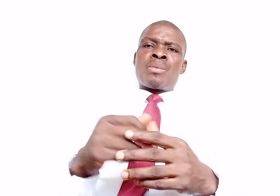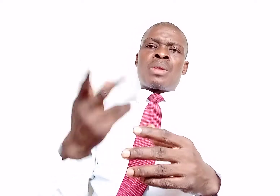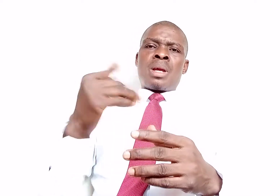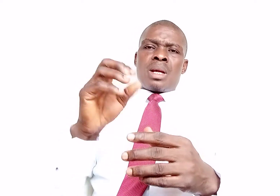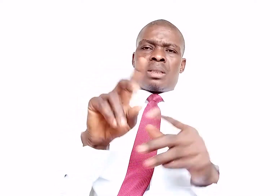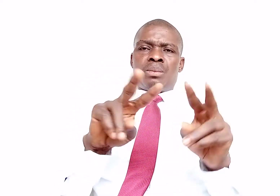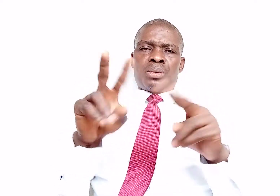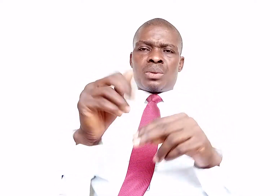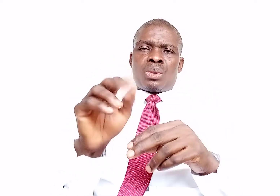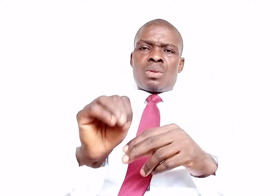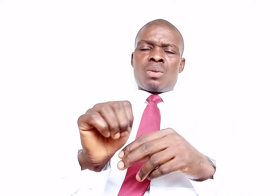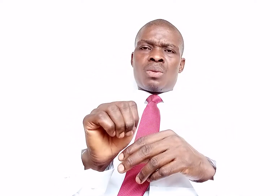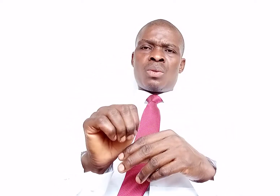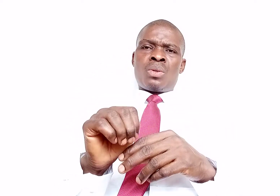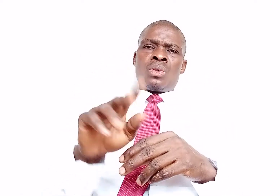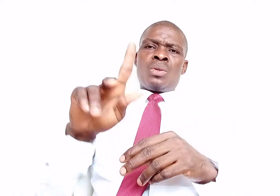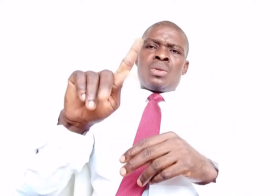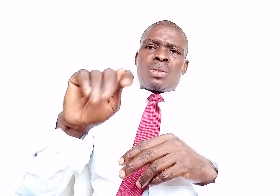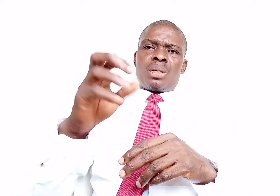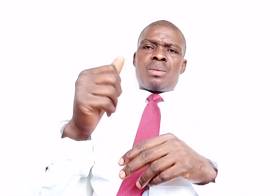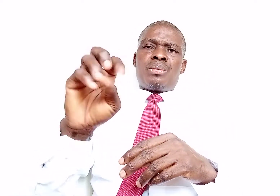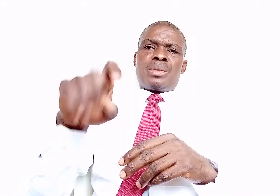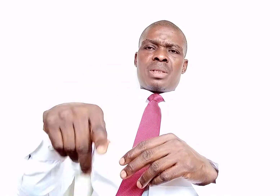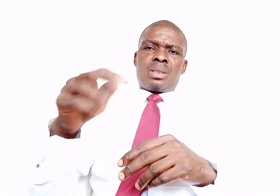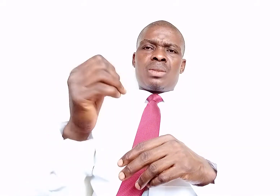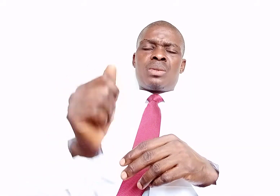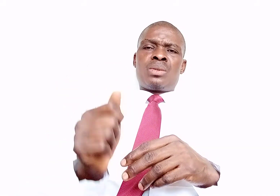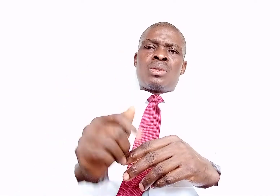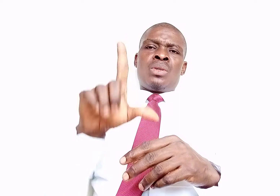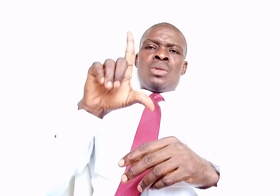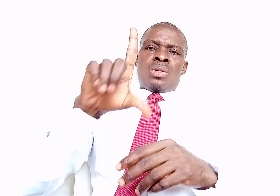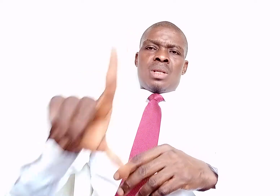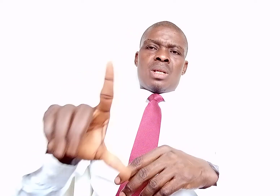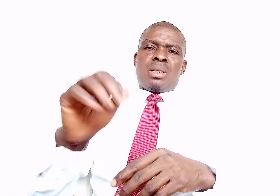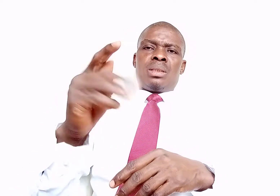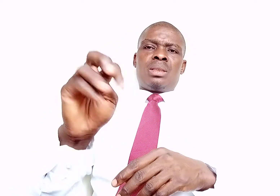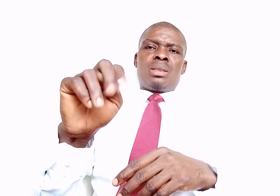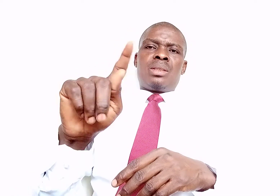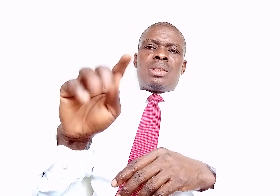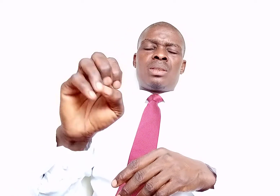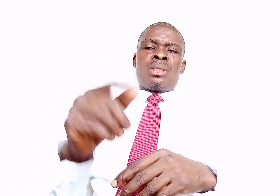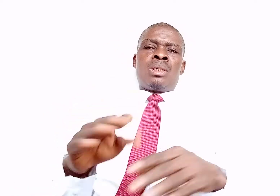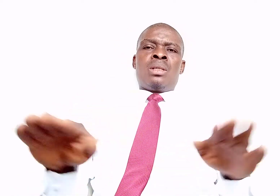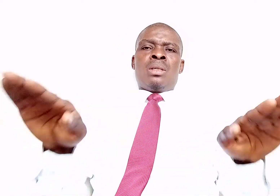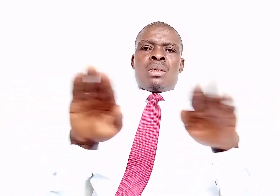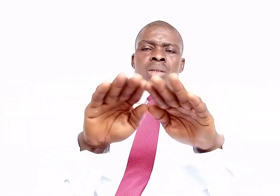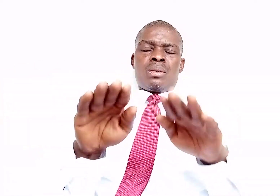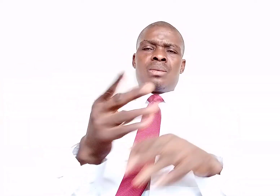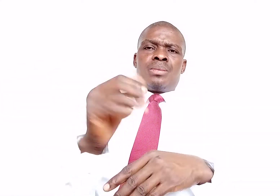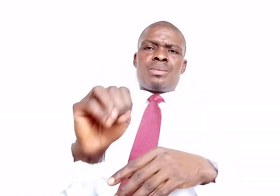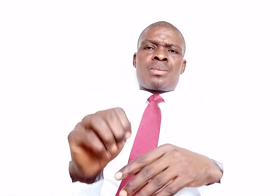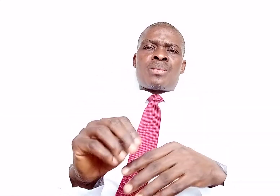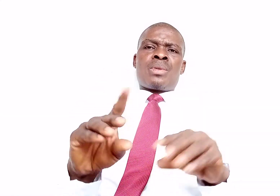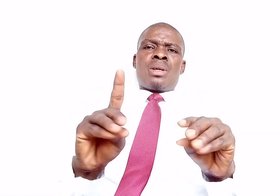exposure, temperature, legislature, closure, departure, and